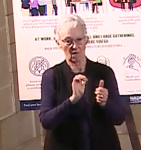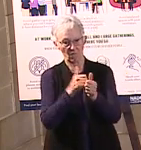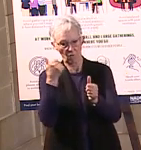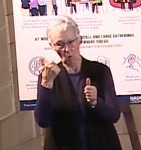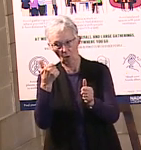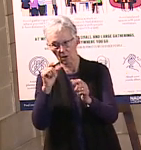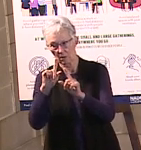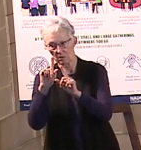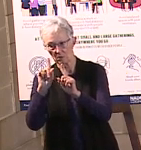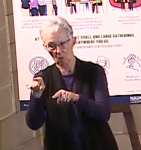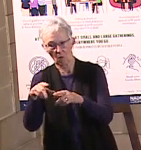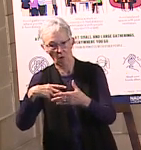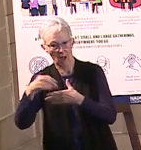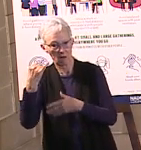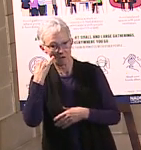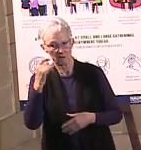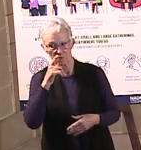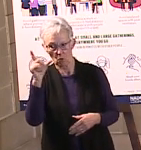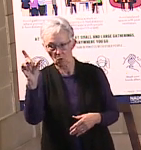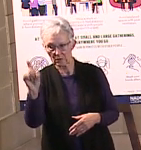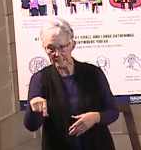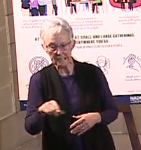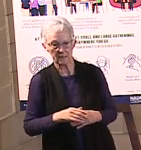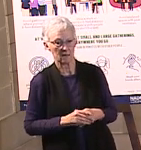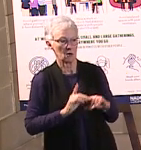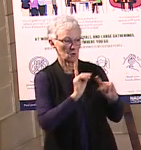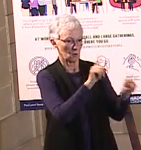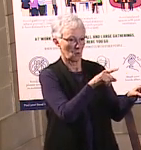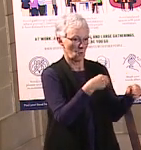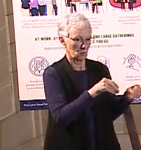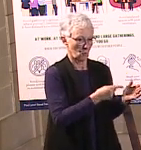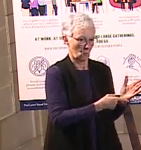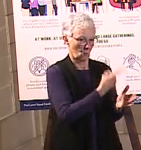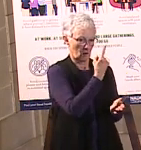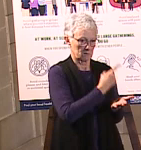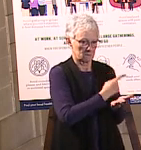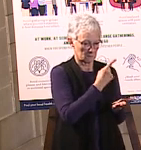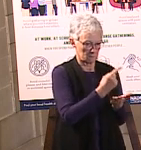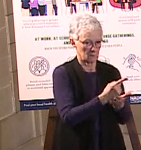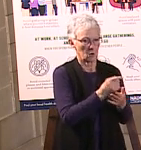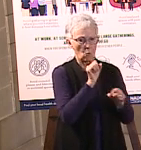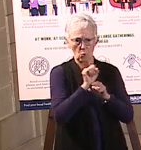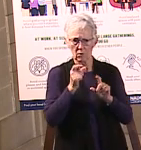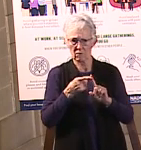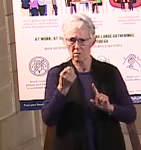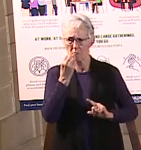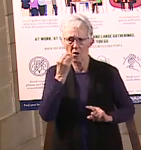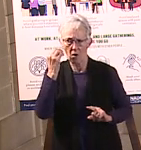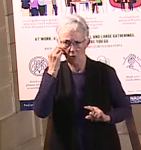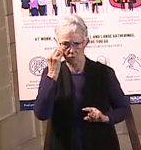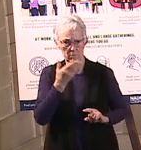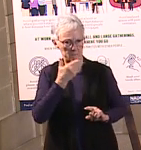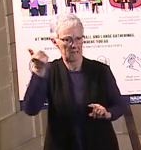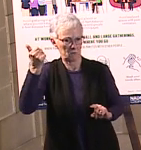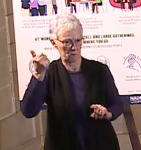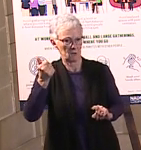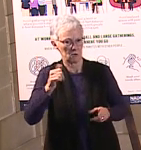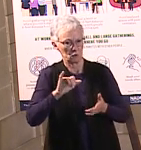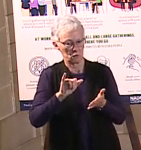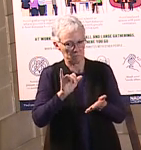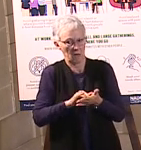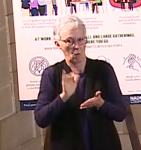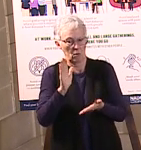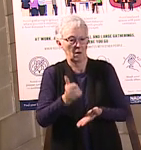once a week by yourself. Stay home when you're sick. Work from home if you can. These are all things we can do to be able to help slow the spread of the virus and preserve our